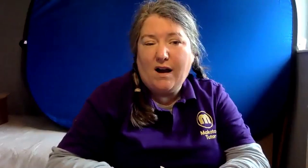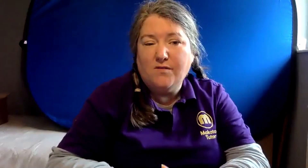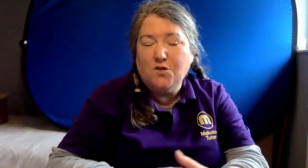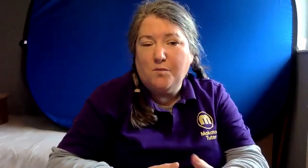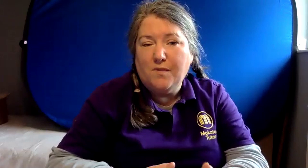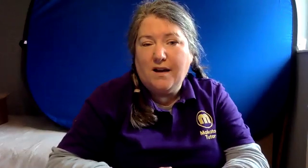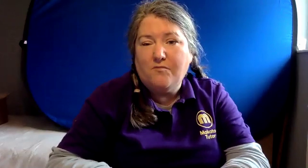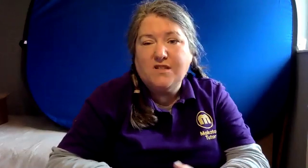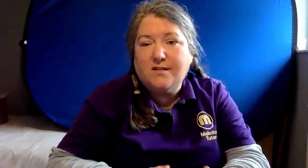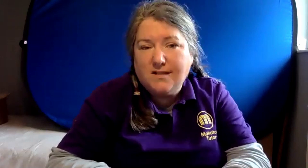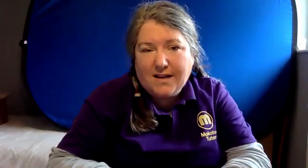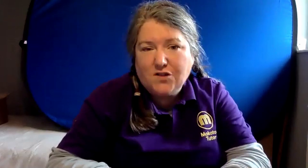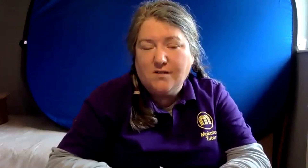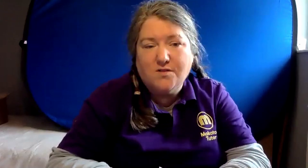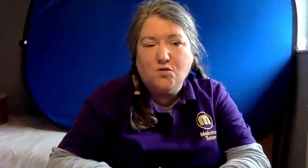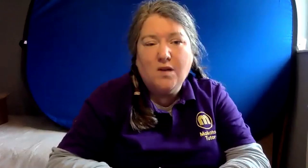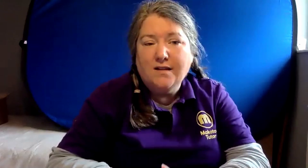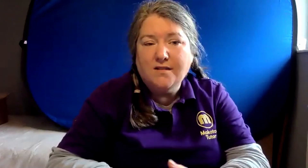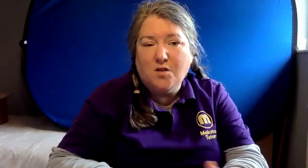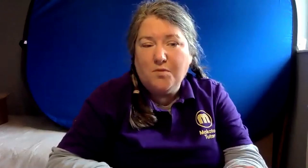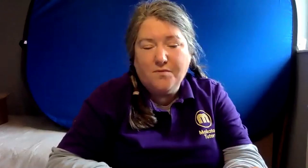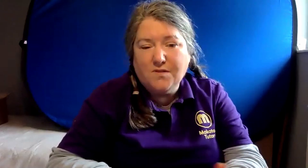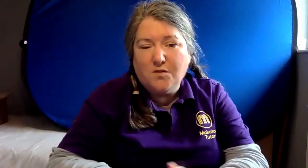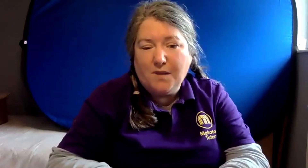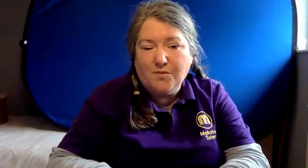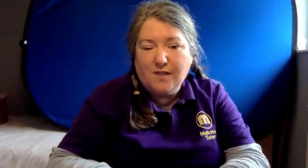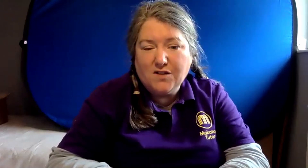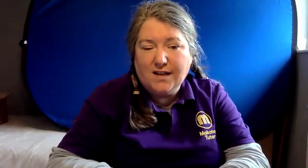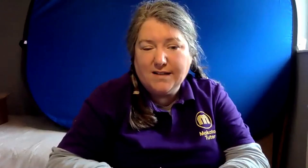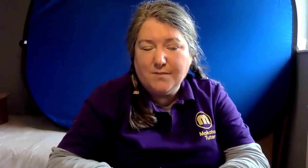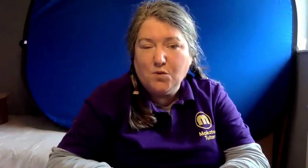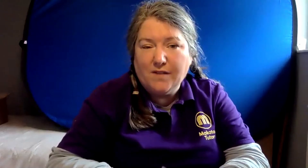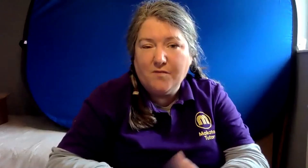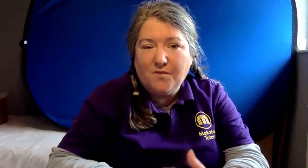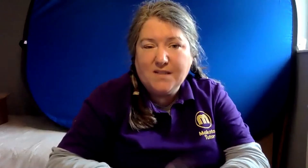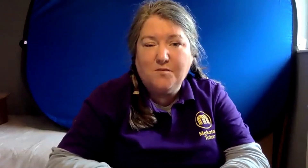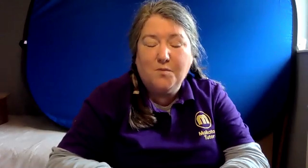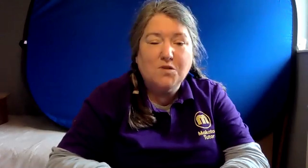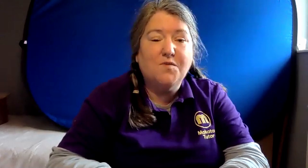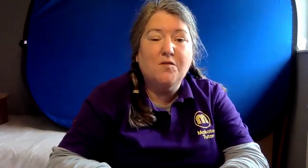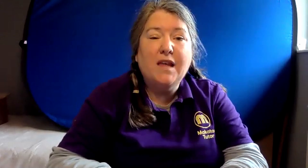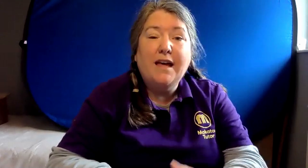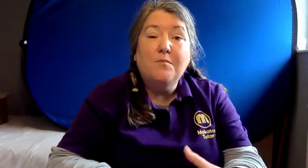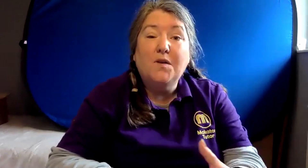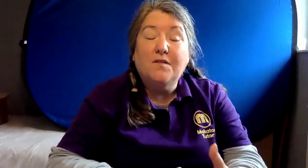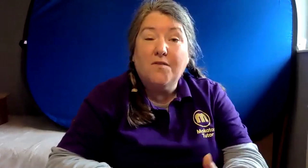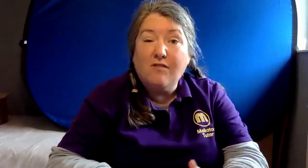out and do resuscitations or stop people actually getting poorly from a physical point of view. But the